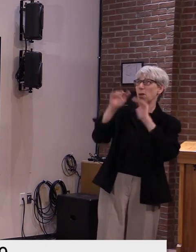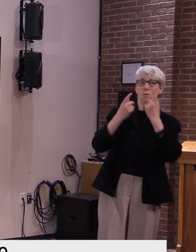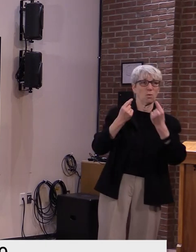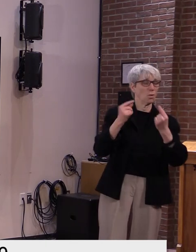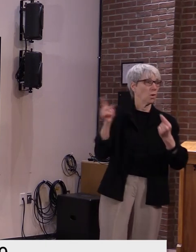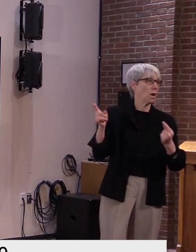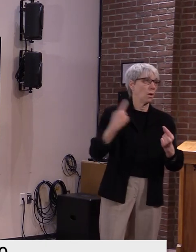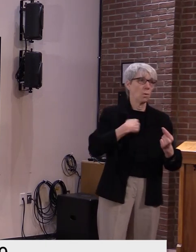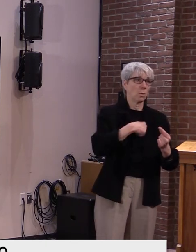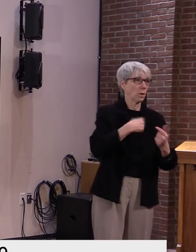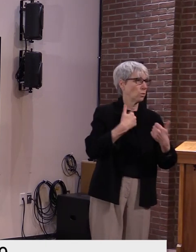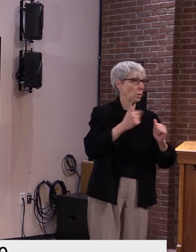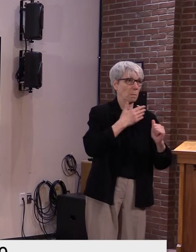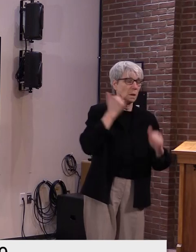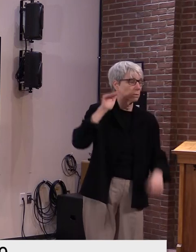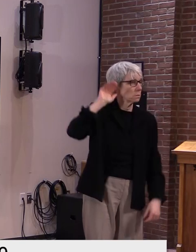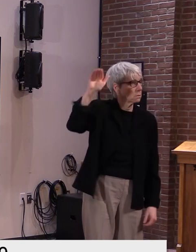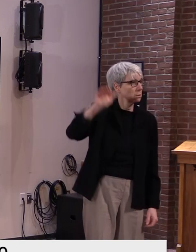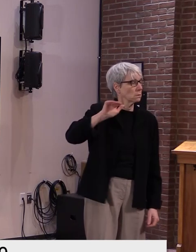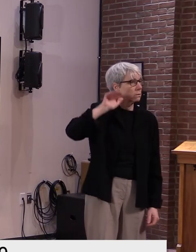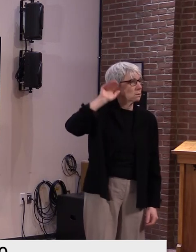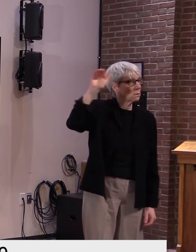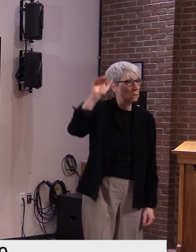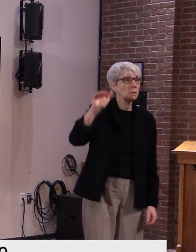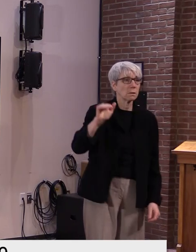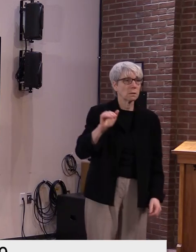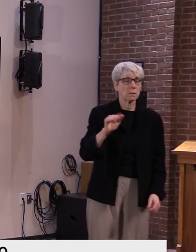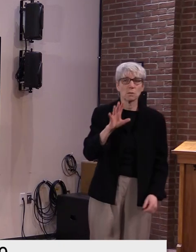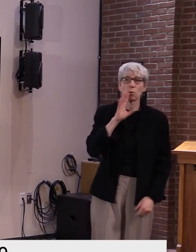doing all we can in the state,